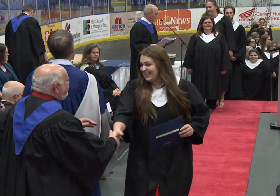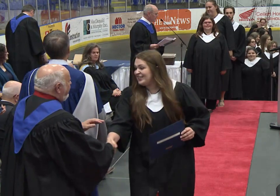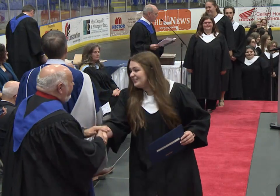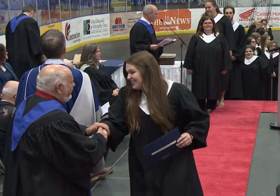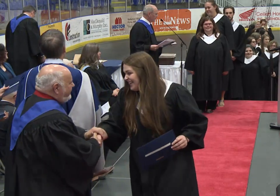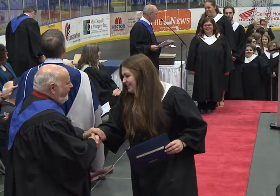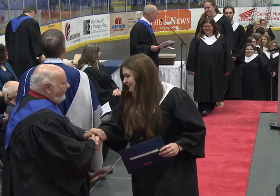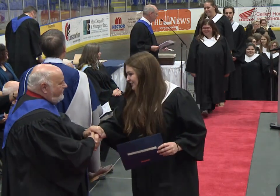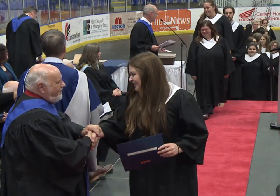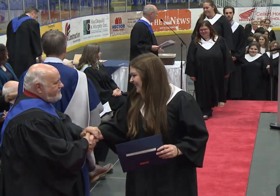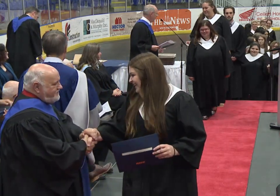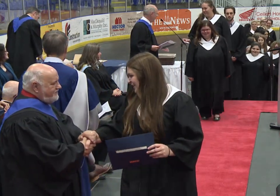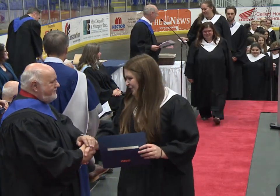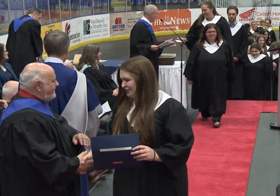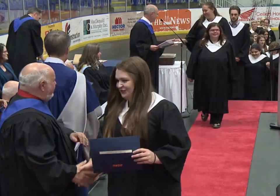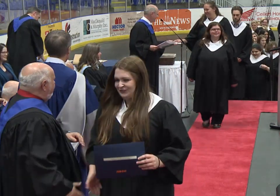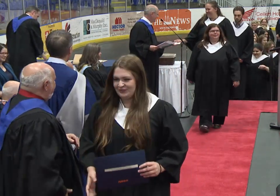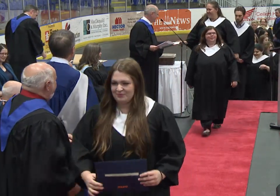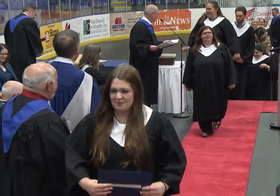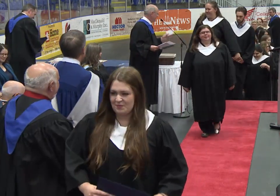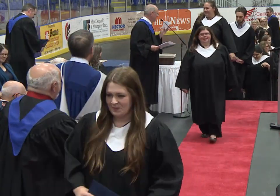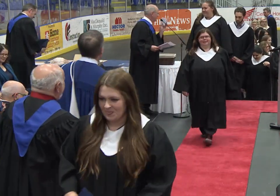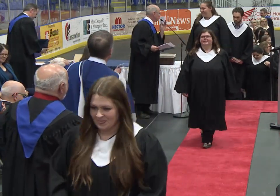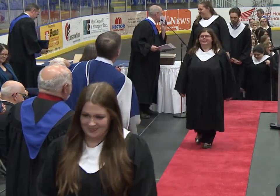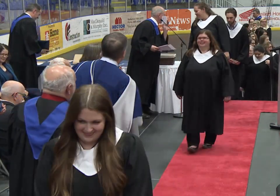Penny Harnish.